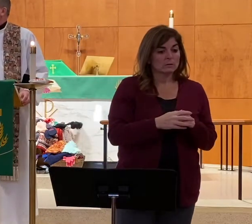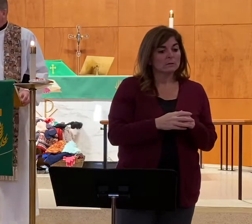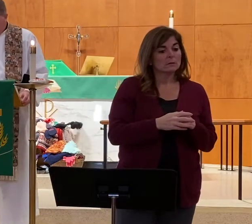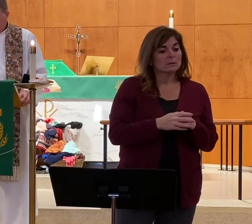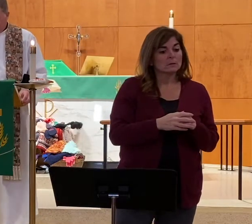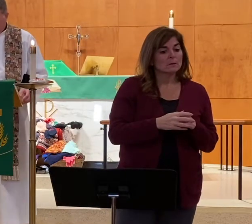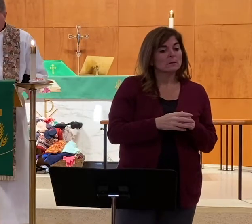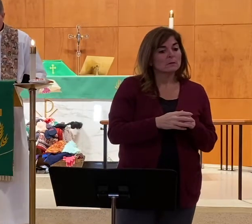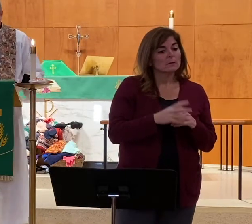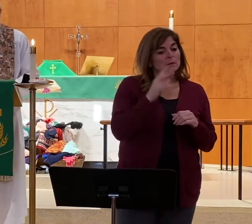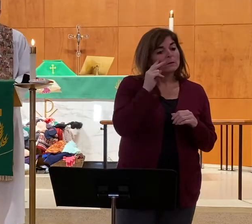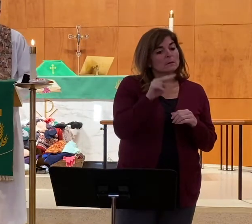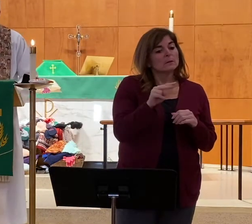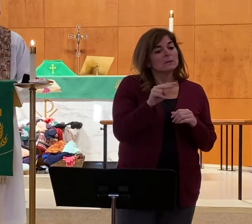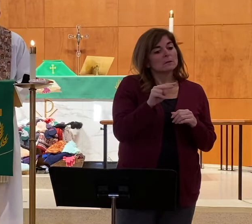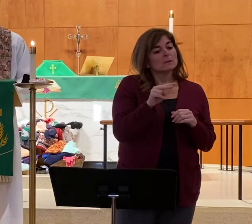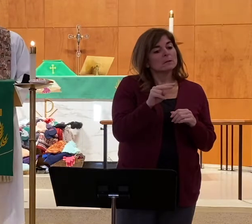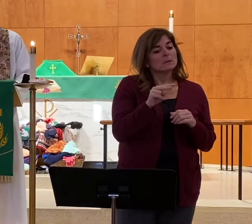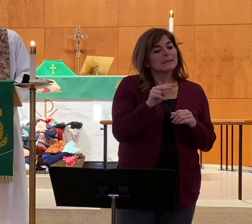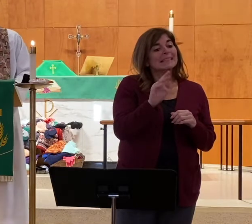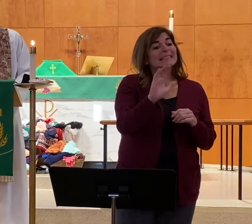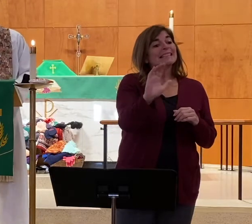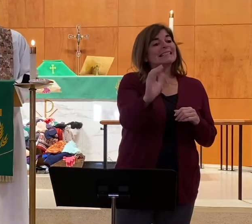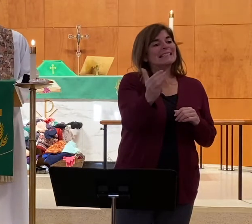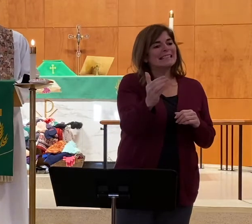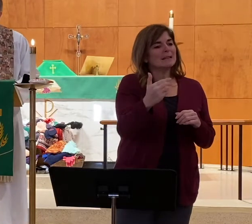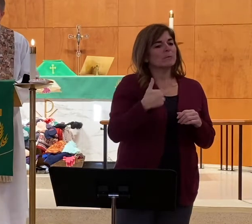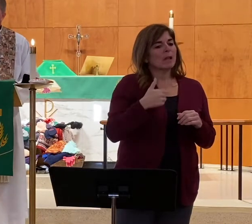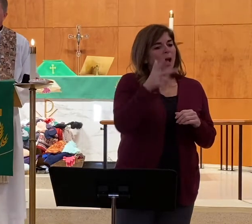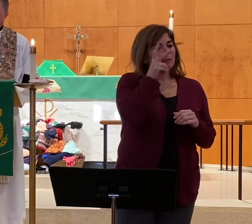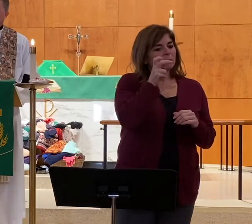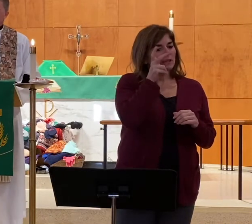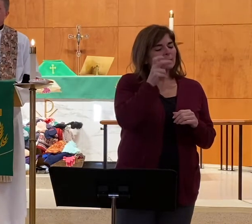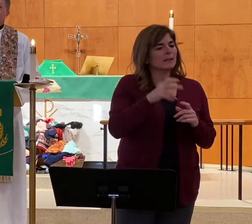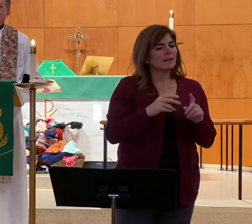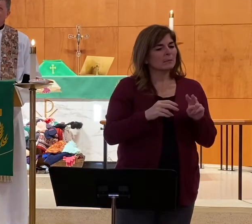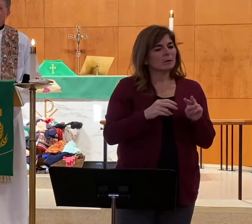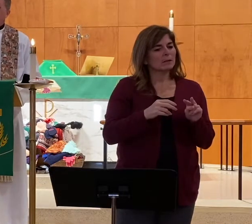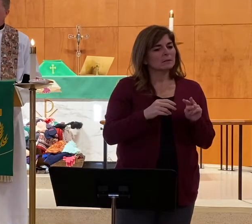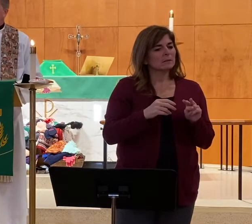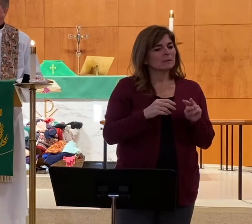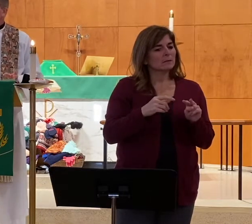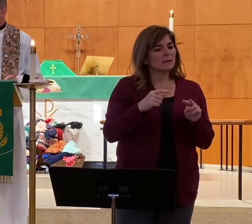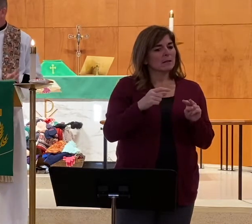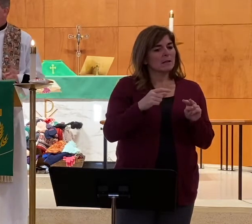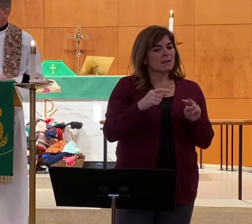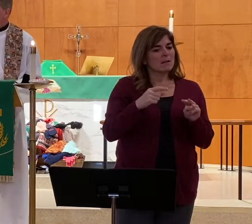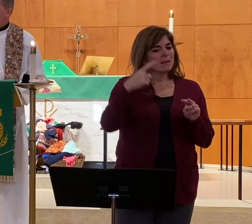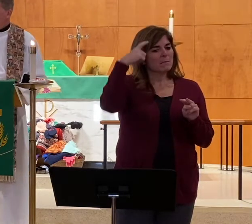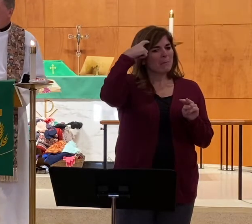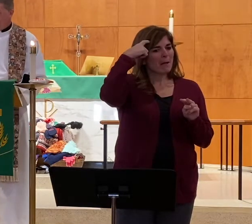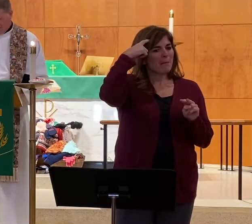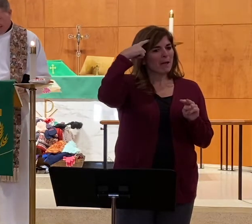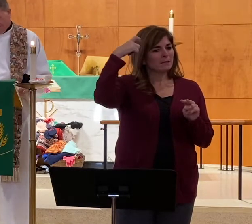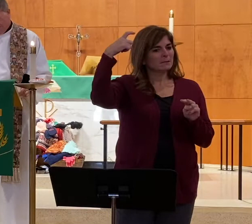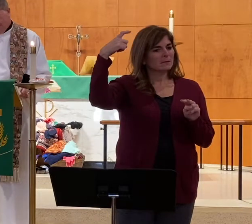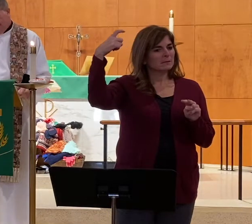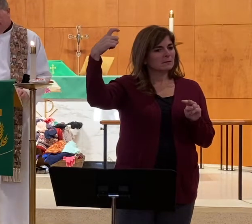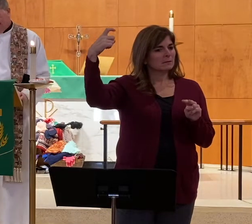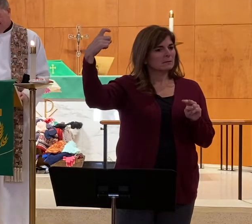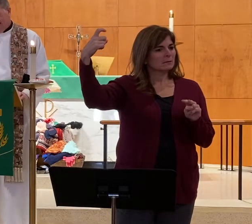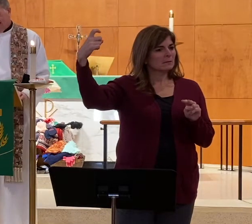may be nodding my head and seeming to listen, but there's a good chance that I'm not really there, if you know what I mean.